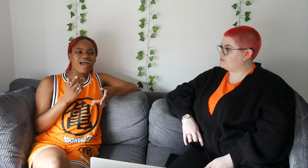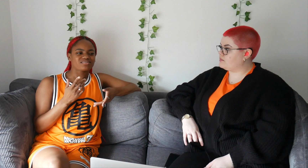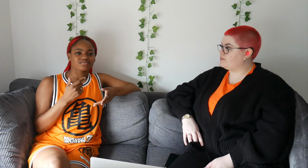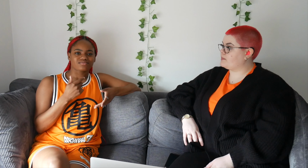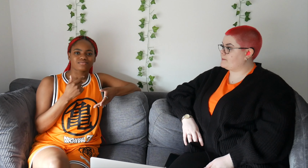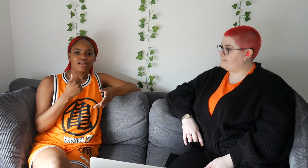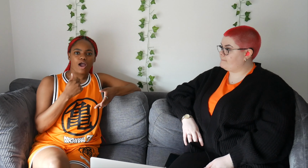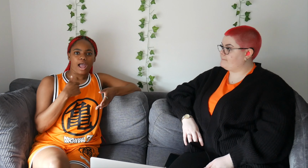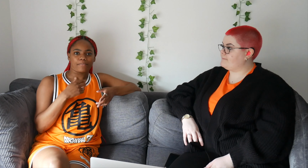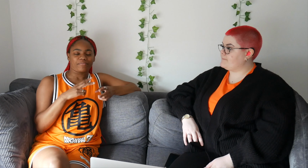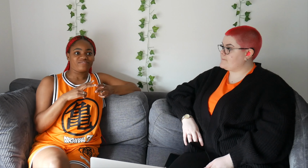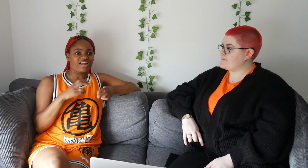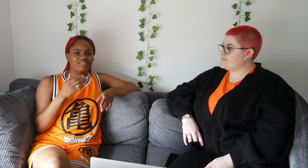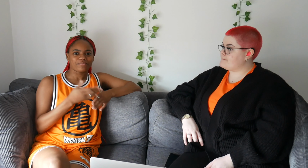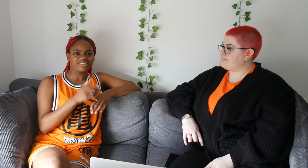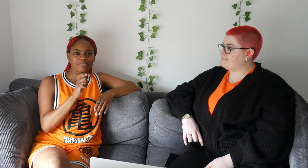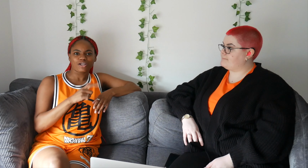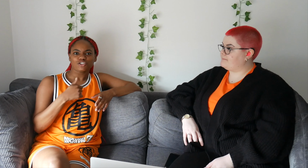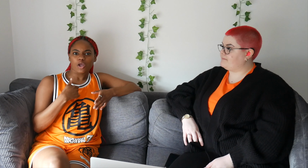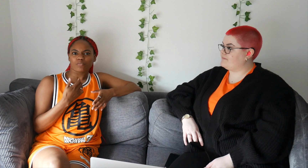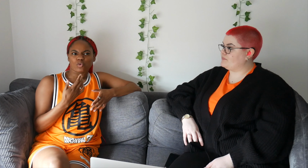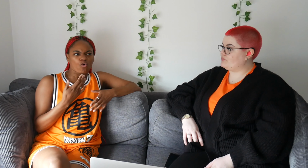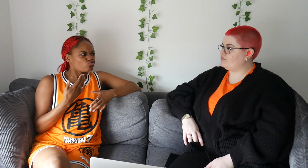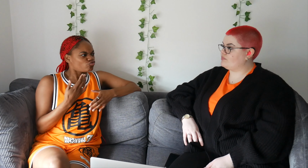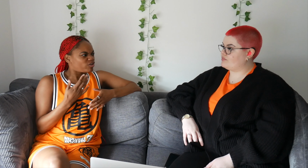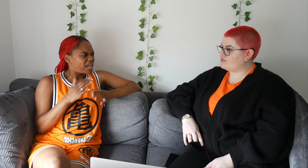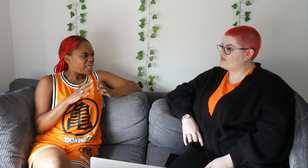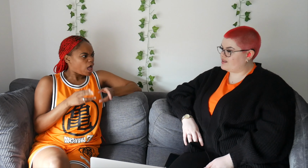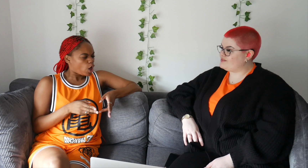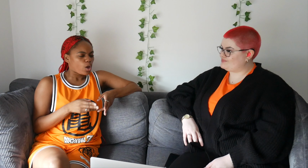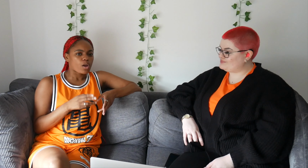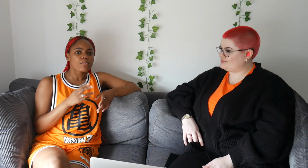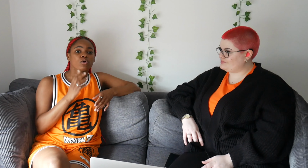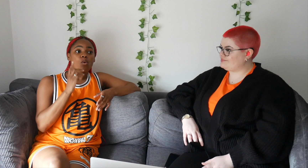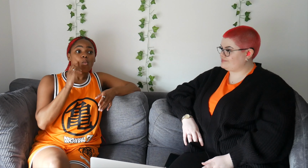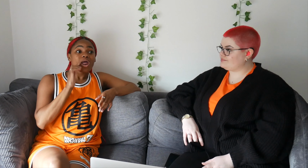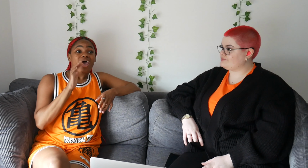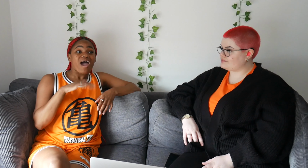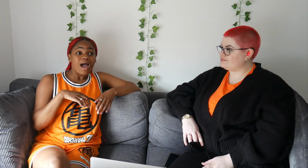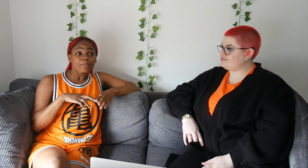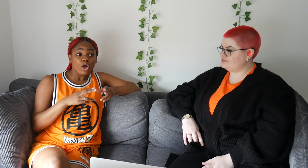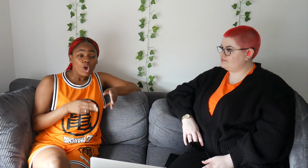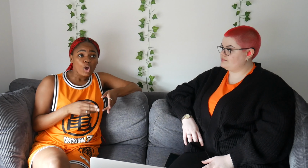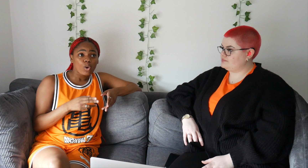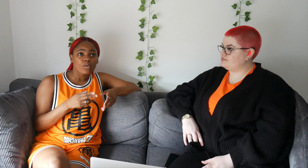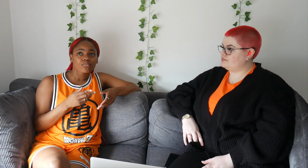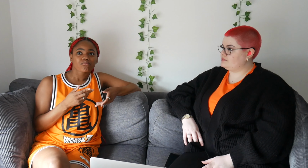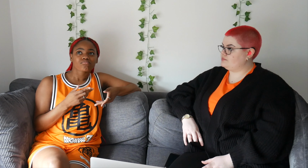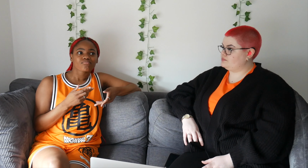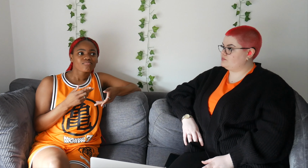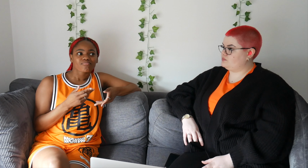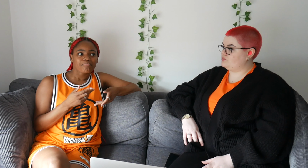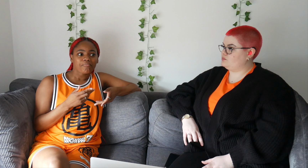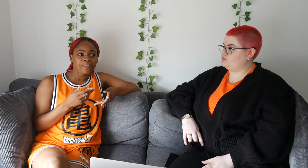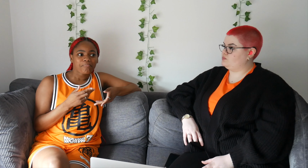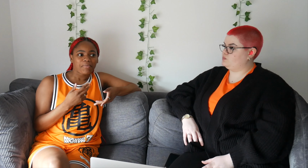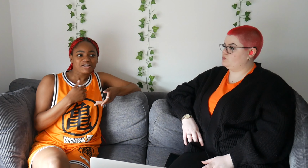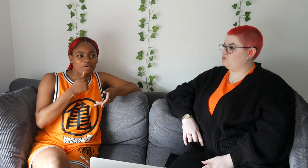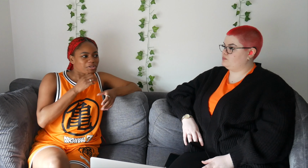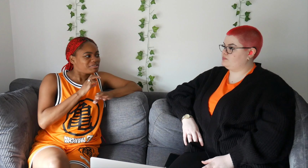house, and I'm very busy anyways, so I'm not really at home. When I am at home though, I don't